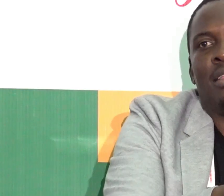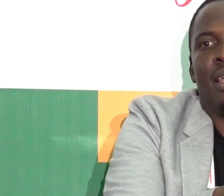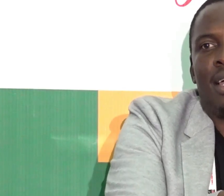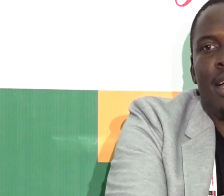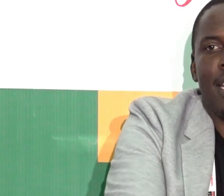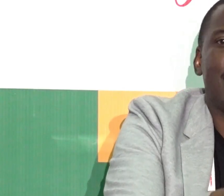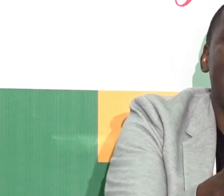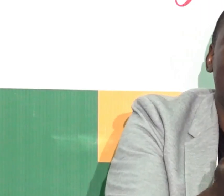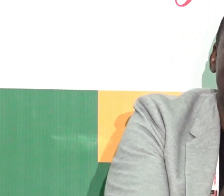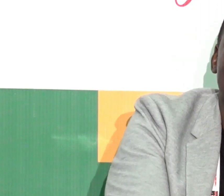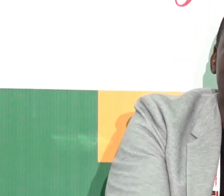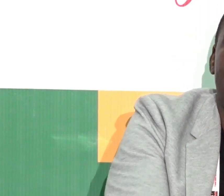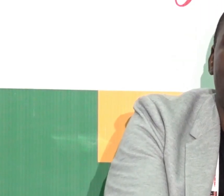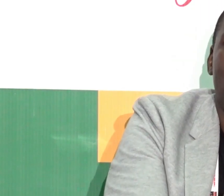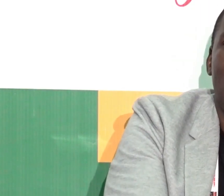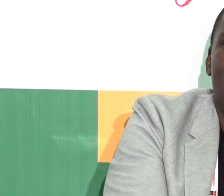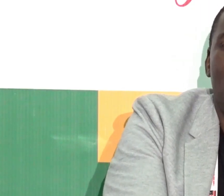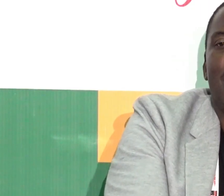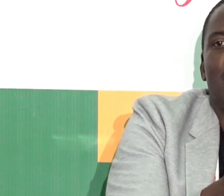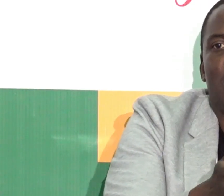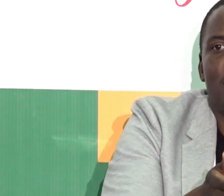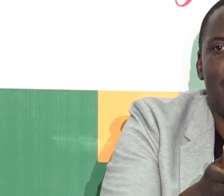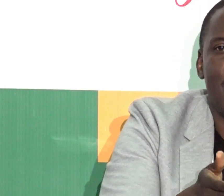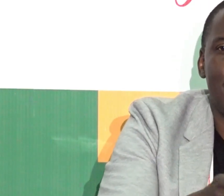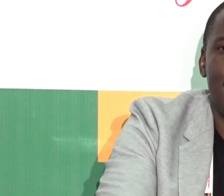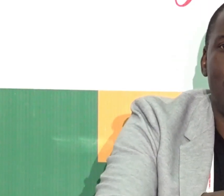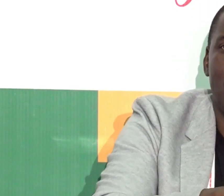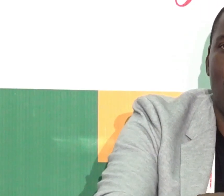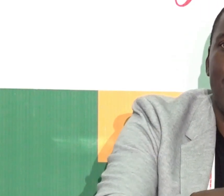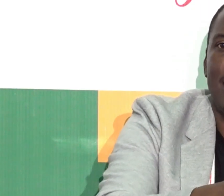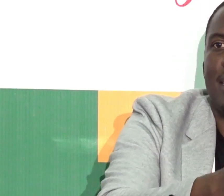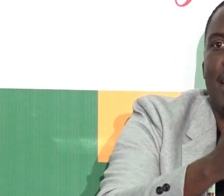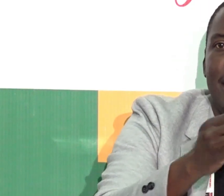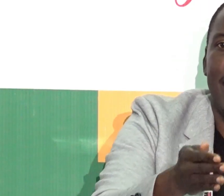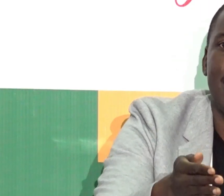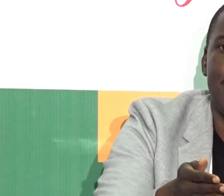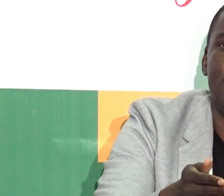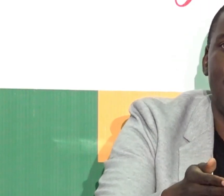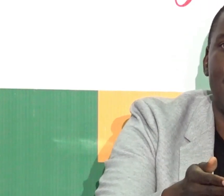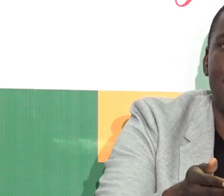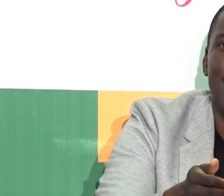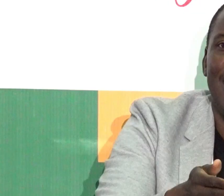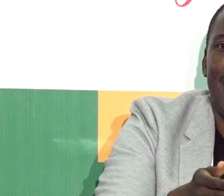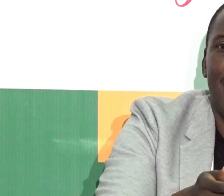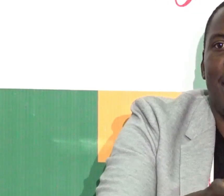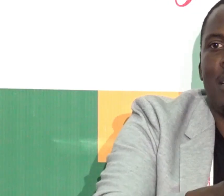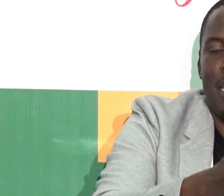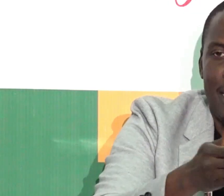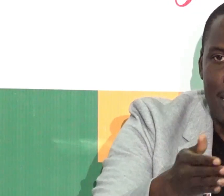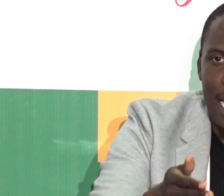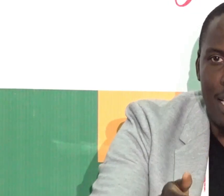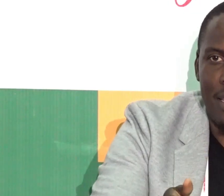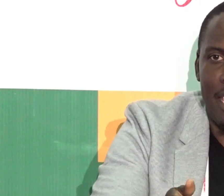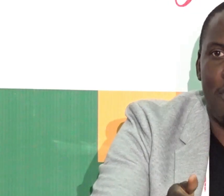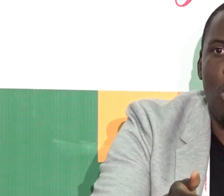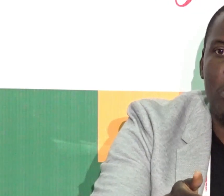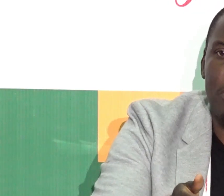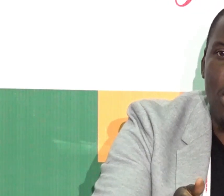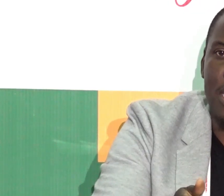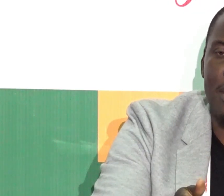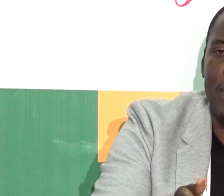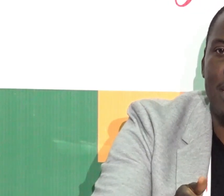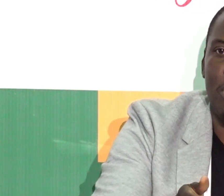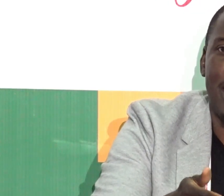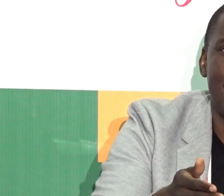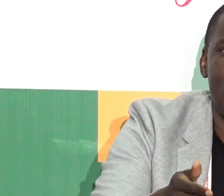that as they are accessing PrEP, we need to have strategies that make sure that their syphilis, they have